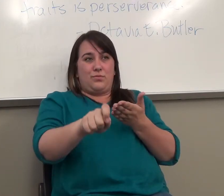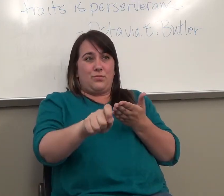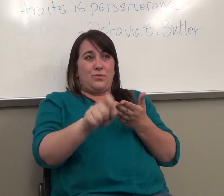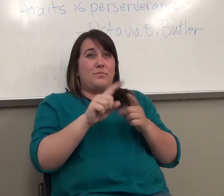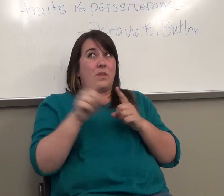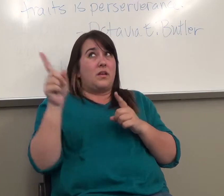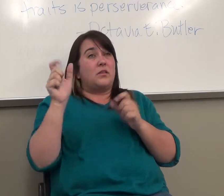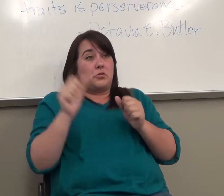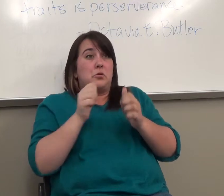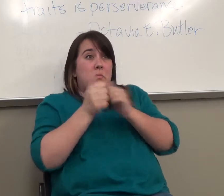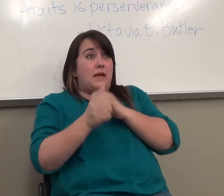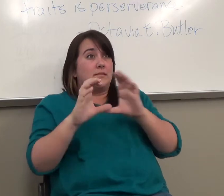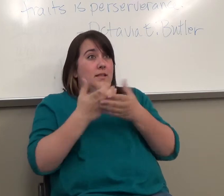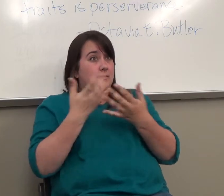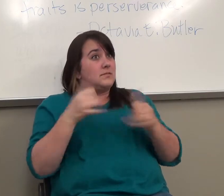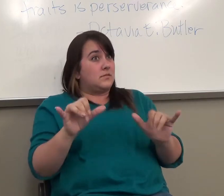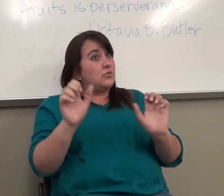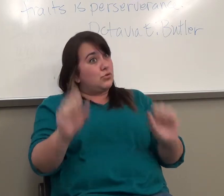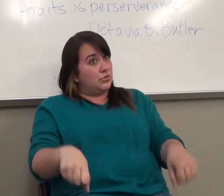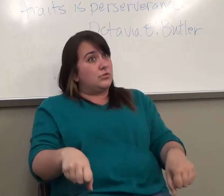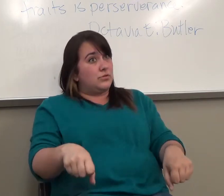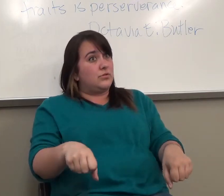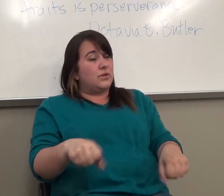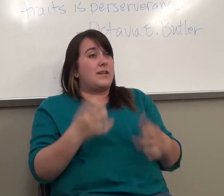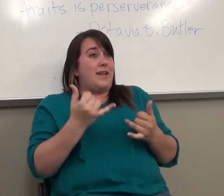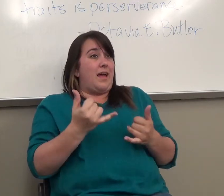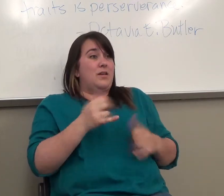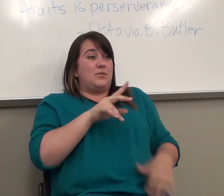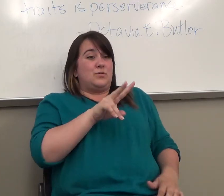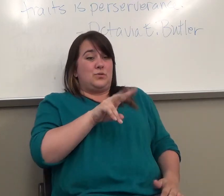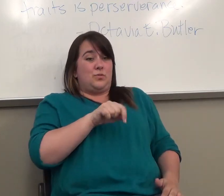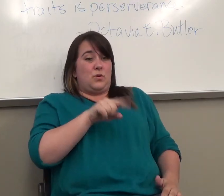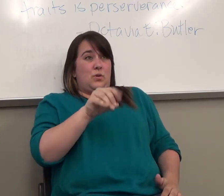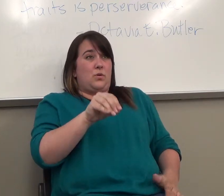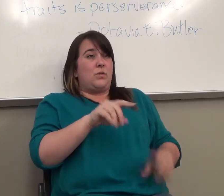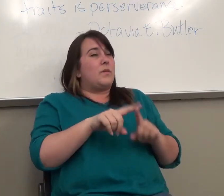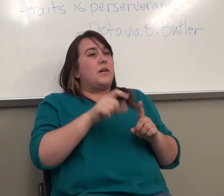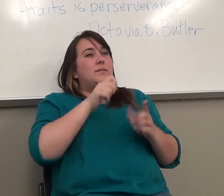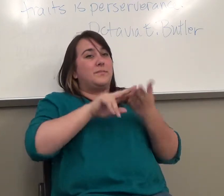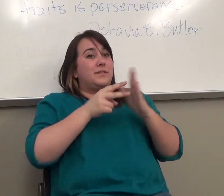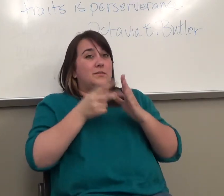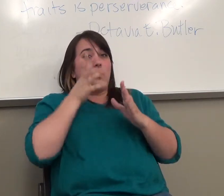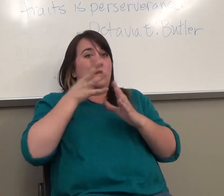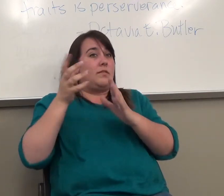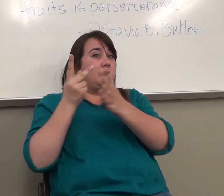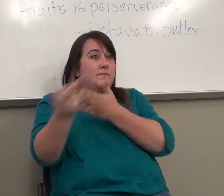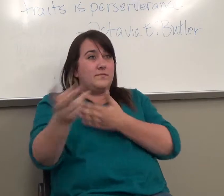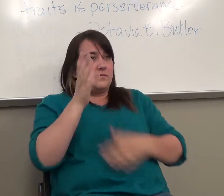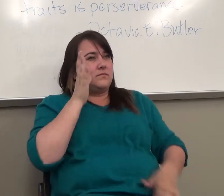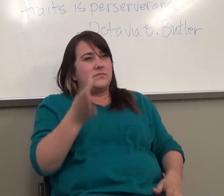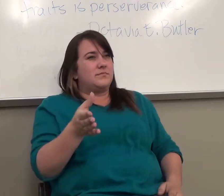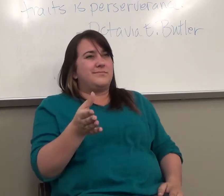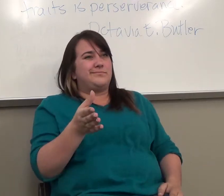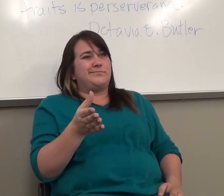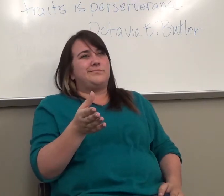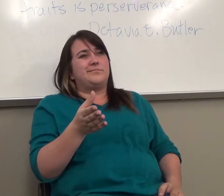the class. I mean, they're not, even though they now have a failing grade at this point, if they go ahead and turn everything else in, they'll be